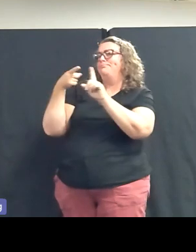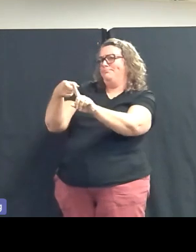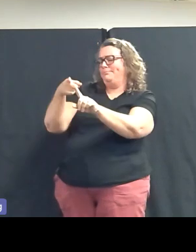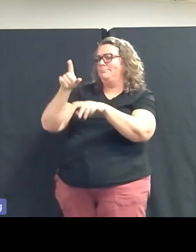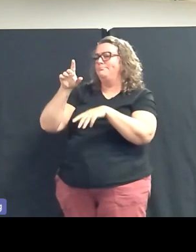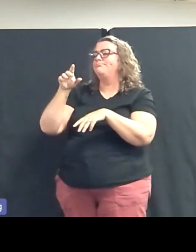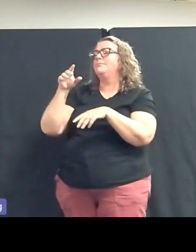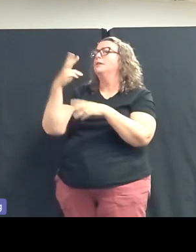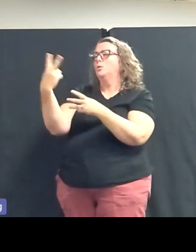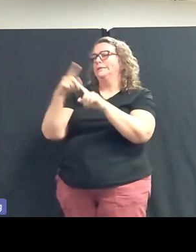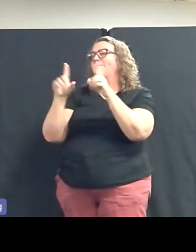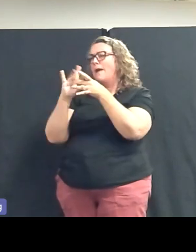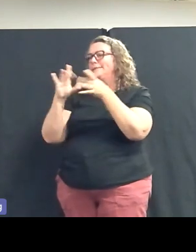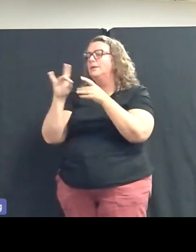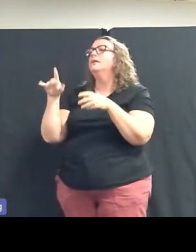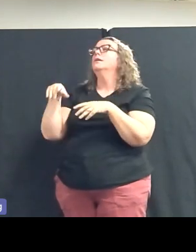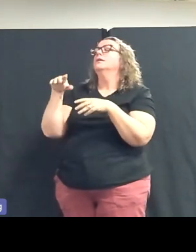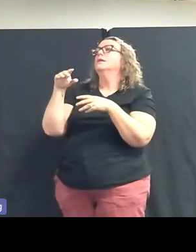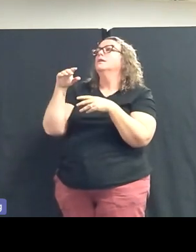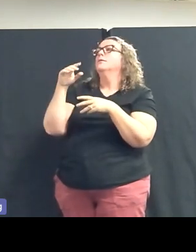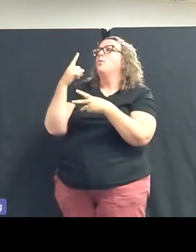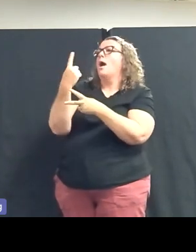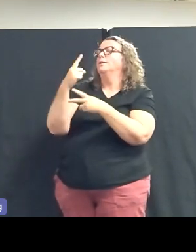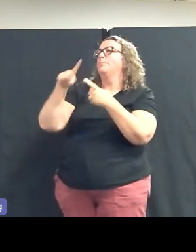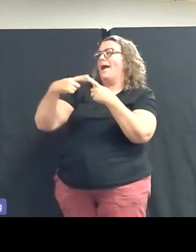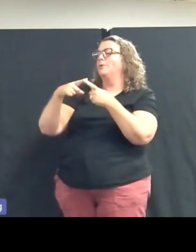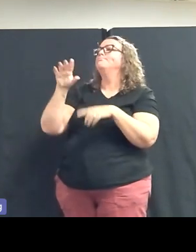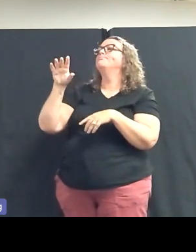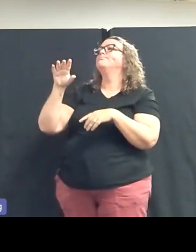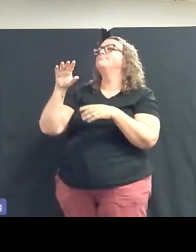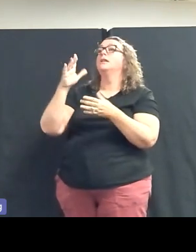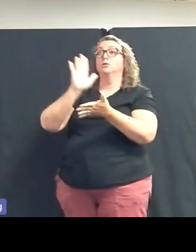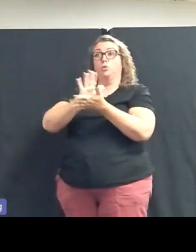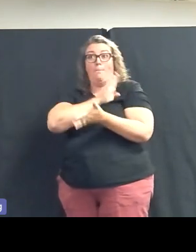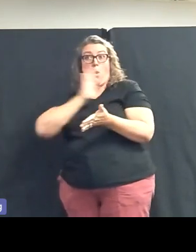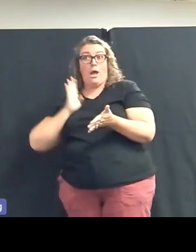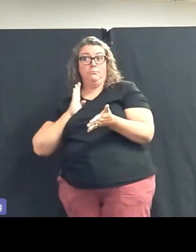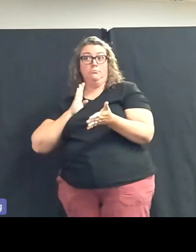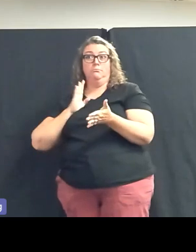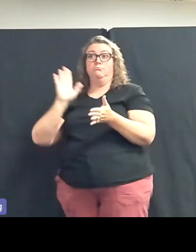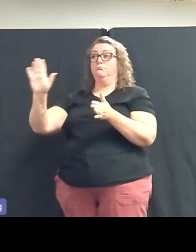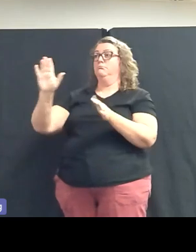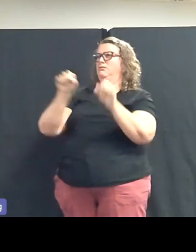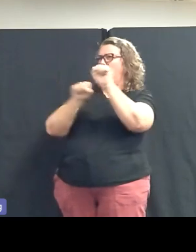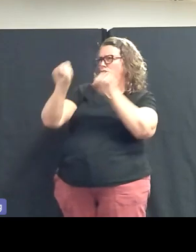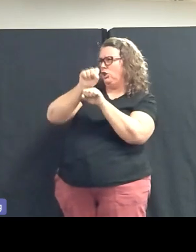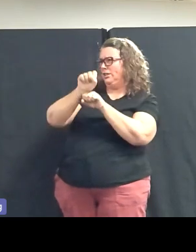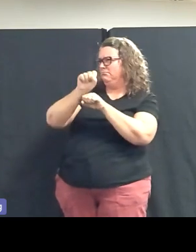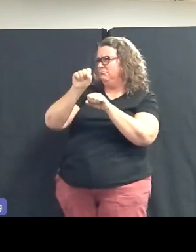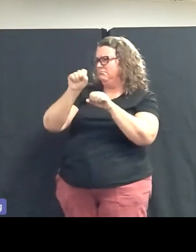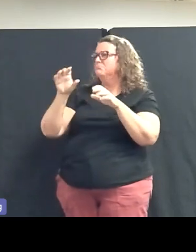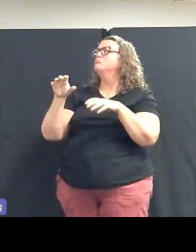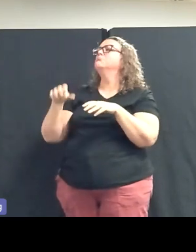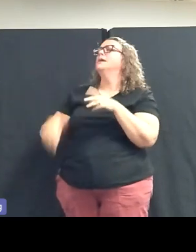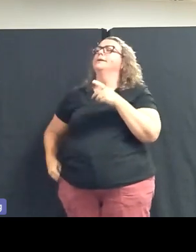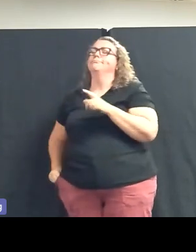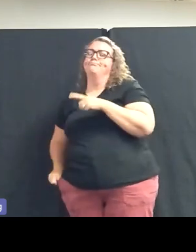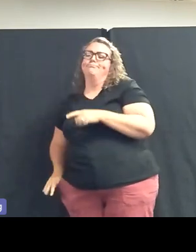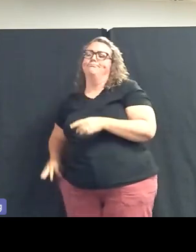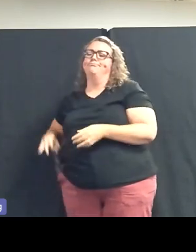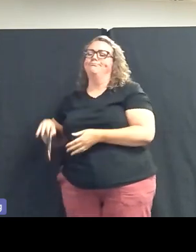nation. As I share my comments, I do have 2 public comments. The first one is about the school board specifically,